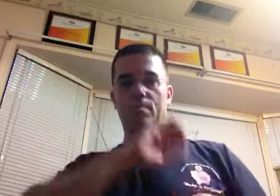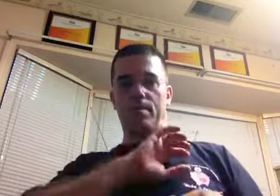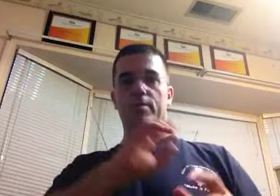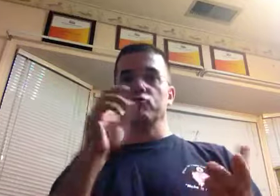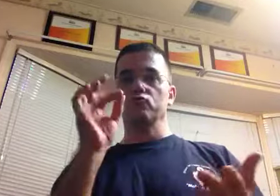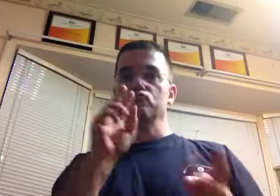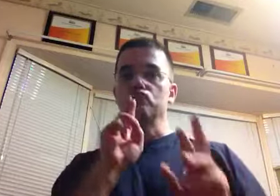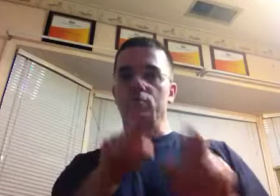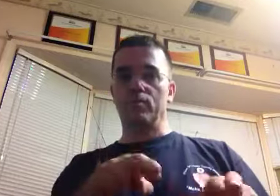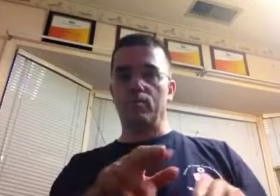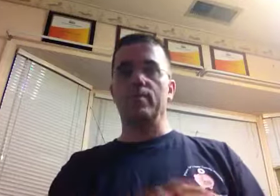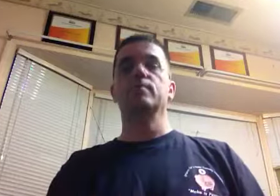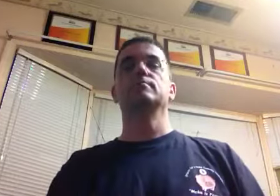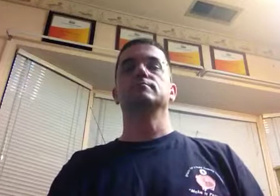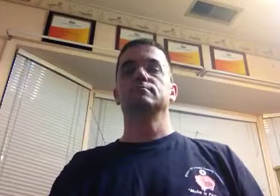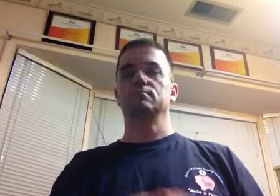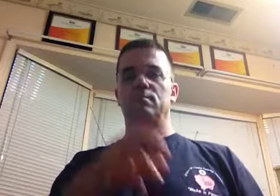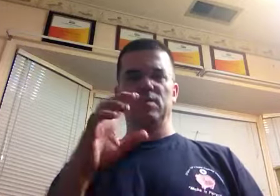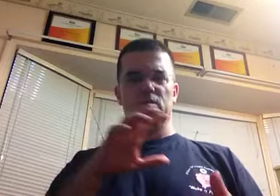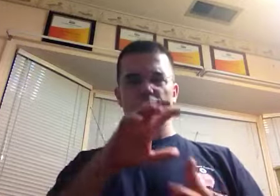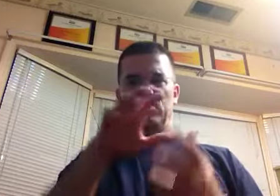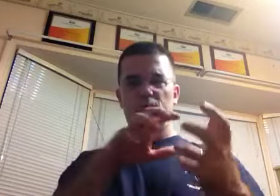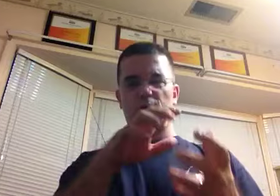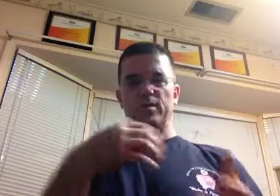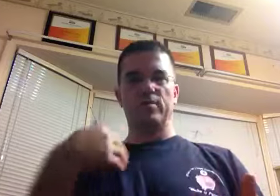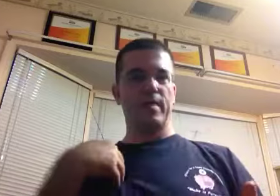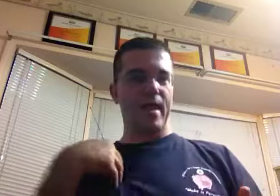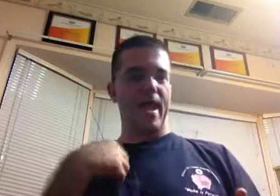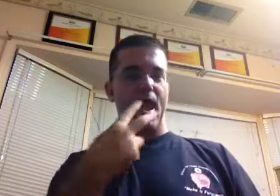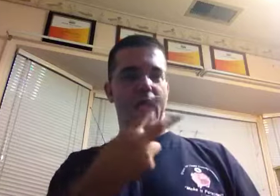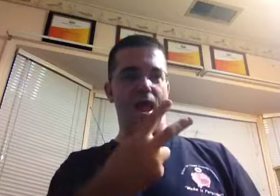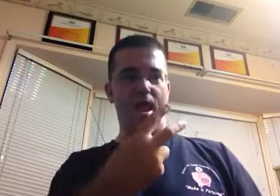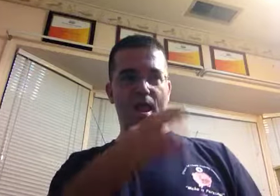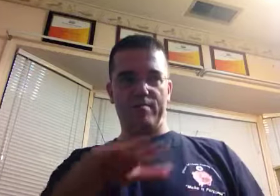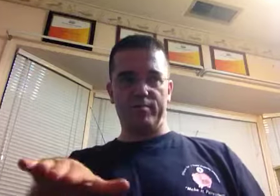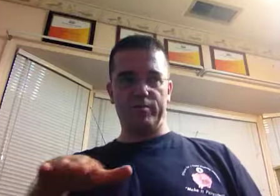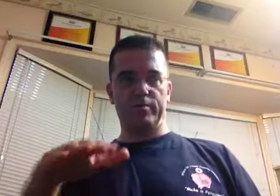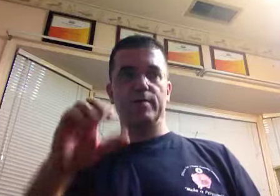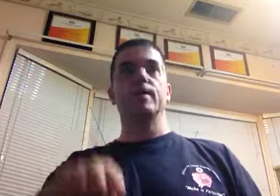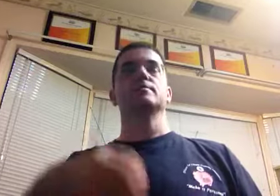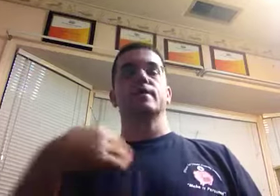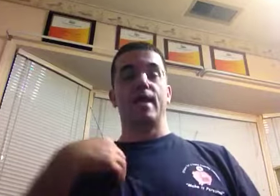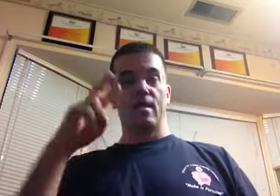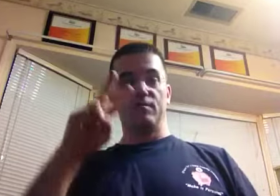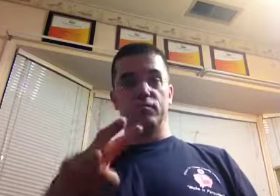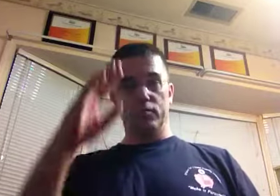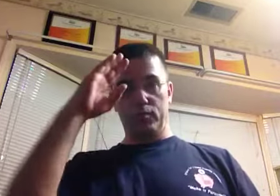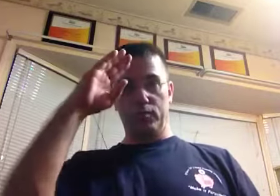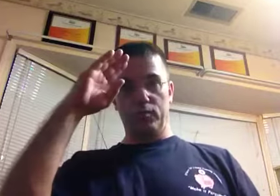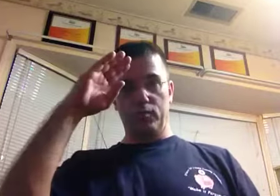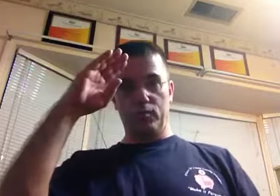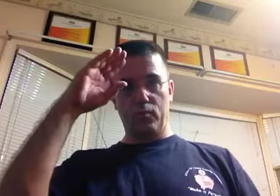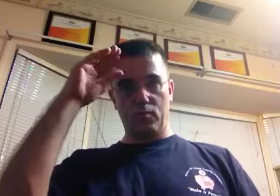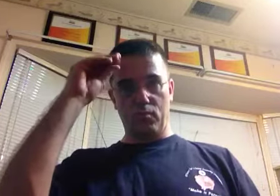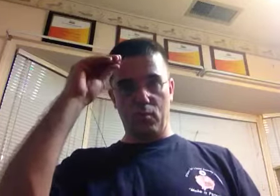she have children with him? Yes, they have 2 sons. And how old are they? They're adults. Okay. One is married and